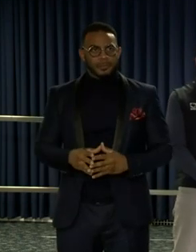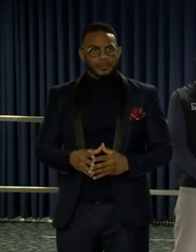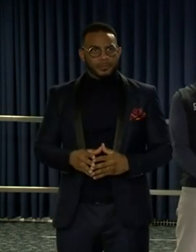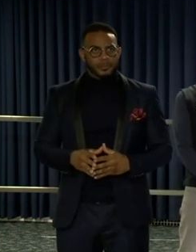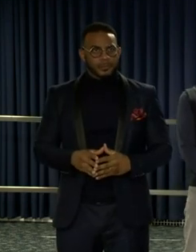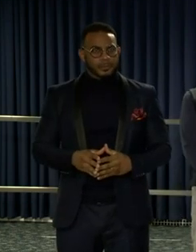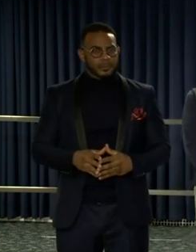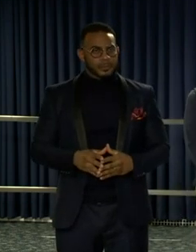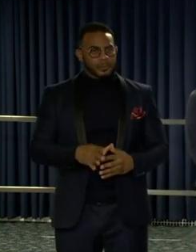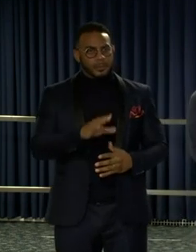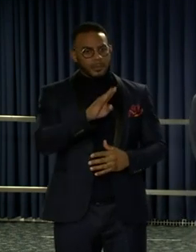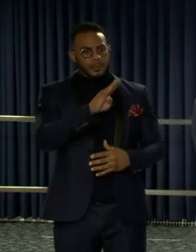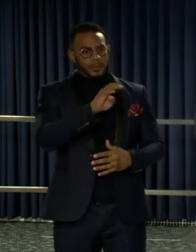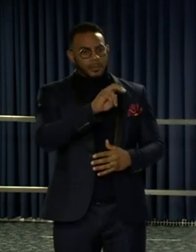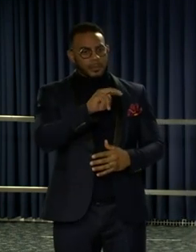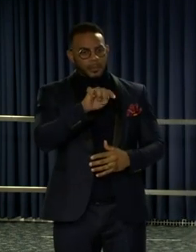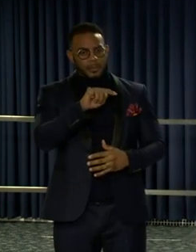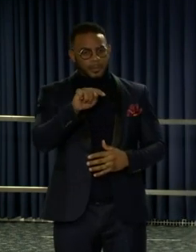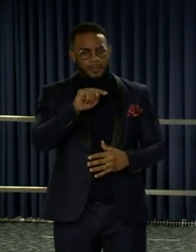Bennett from the Washington Post.